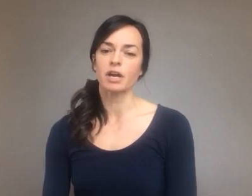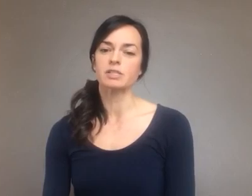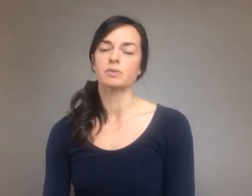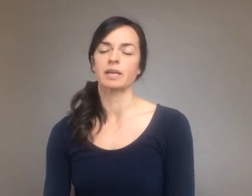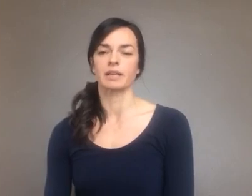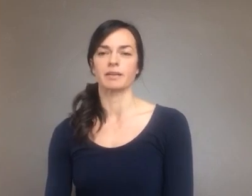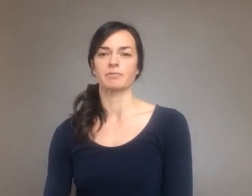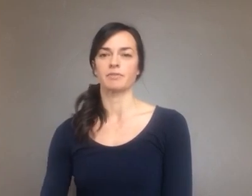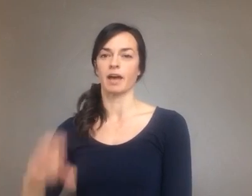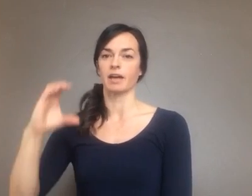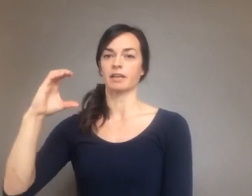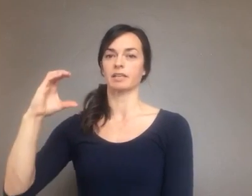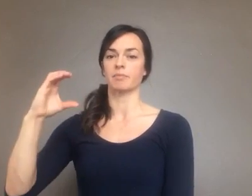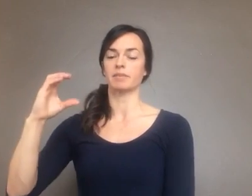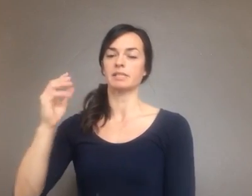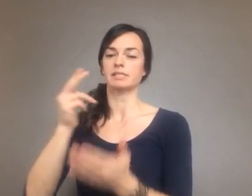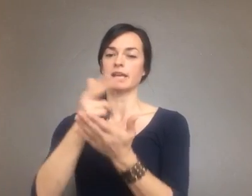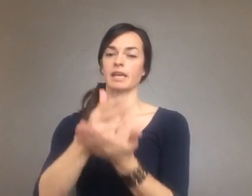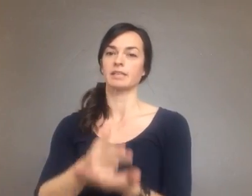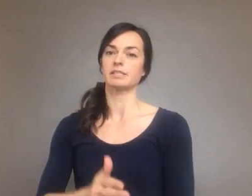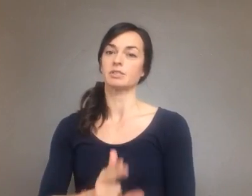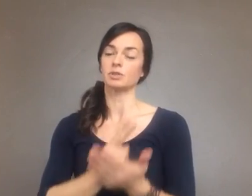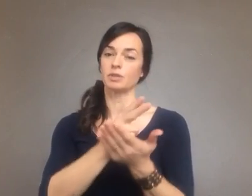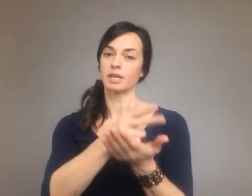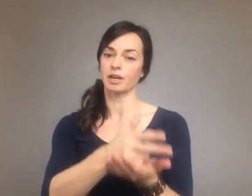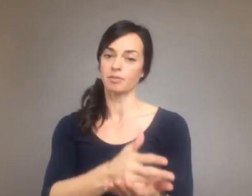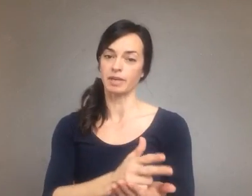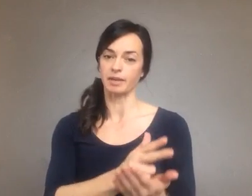cards quickly. We've got Columbus sails to the Caribbean.